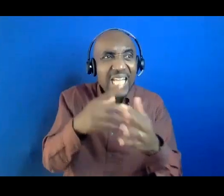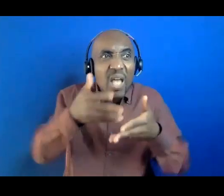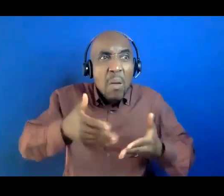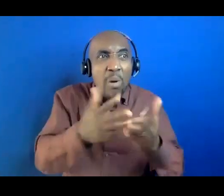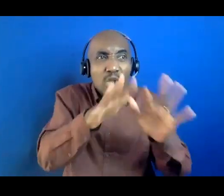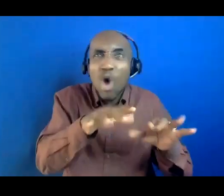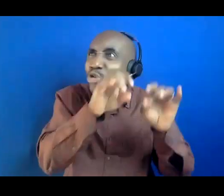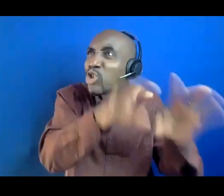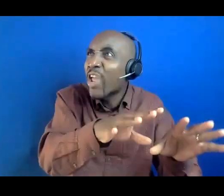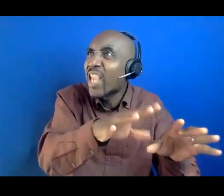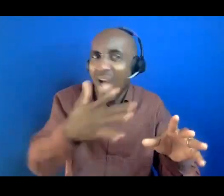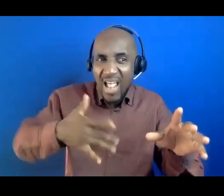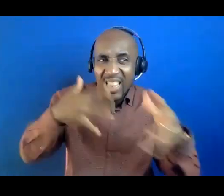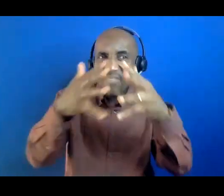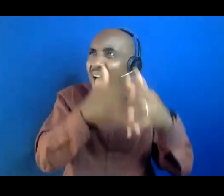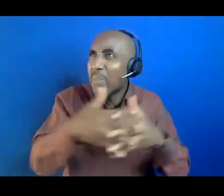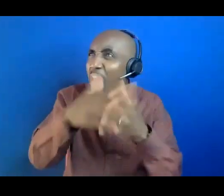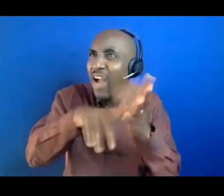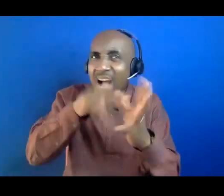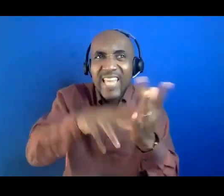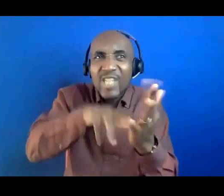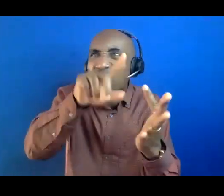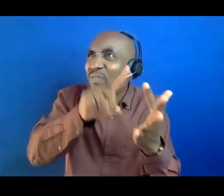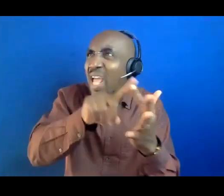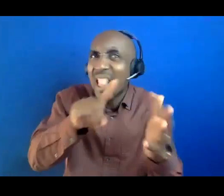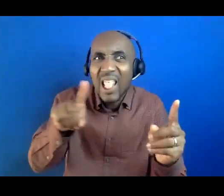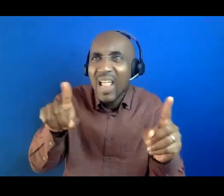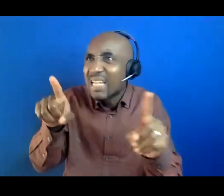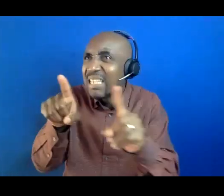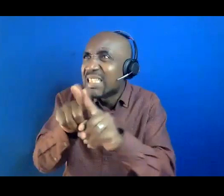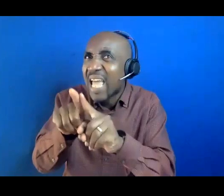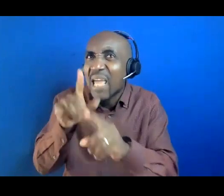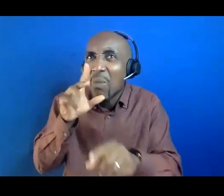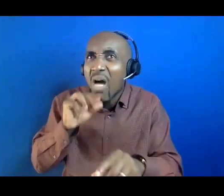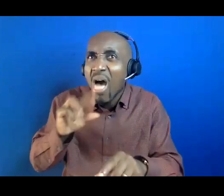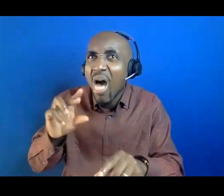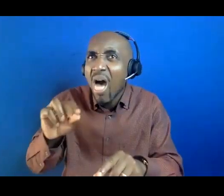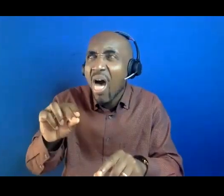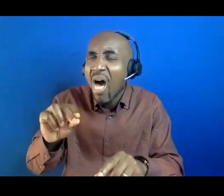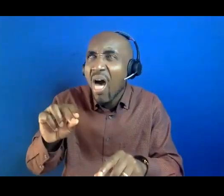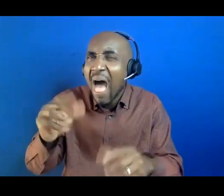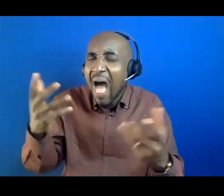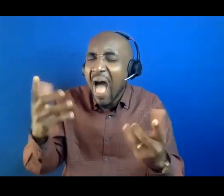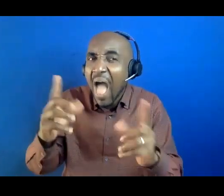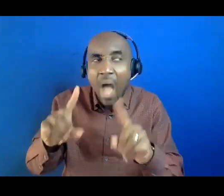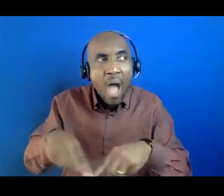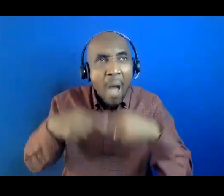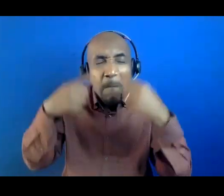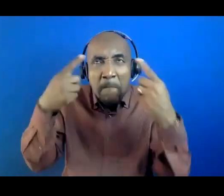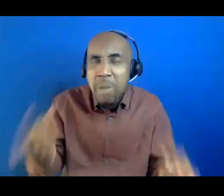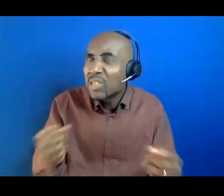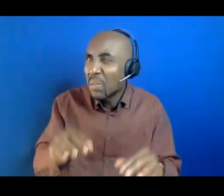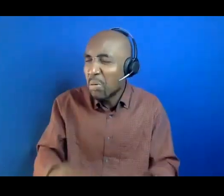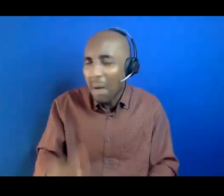and now lives in Nashville, be speaking the same kind of tongue? That just makes no, I can't